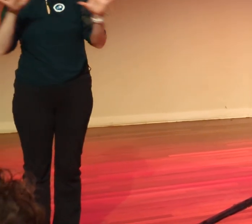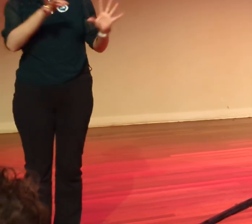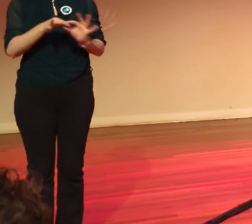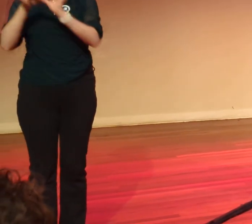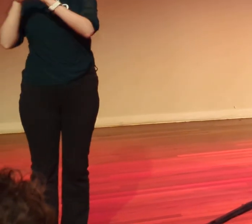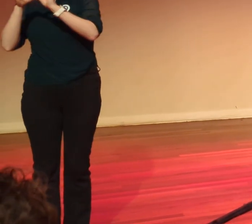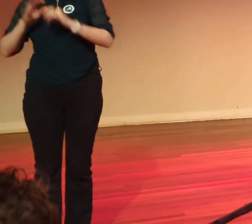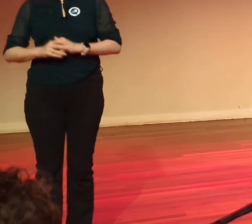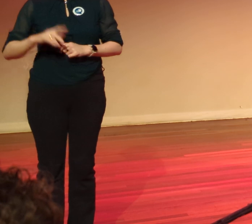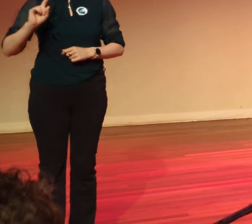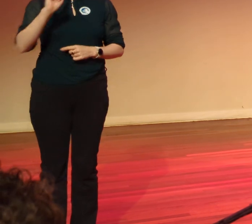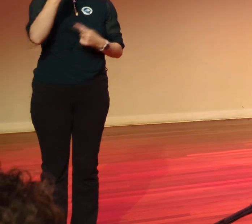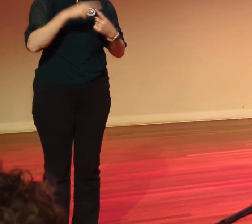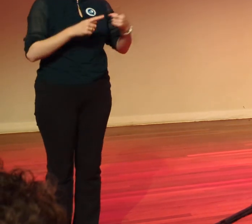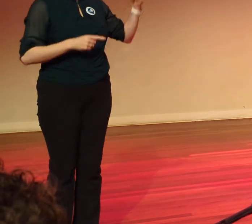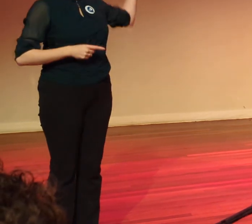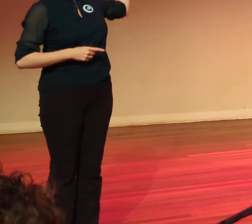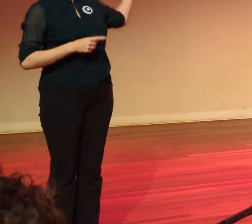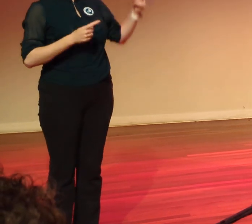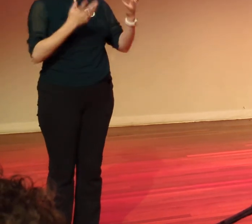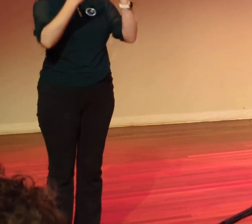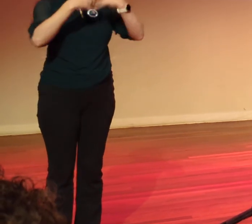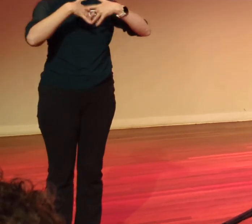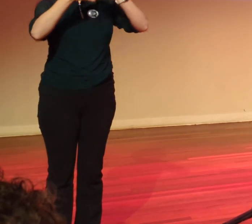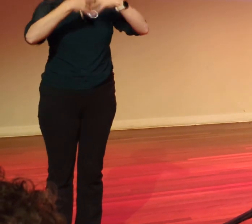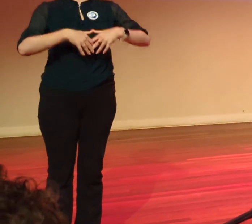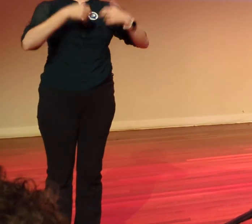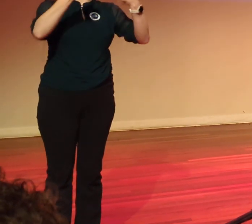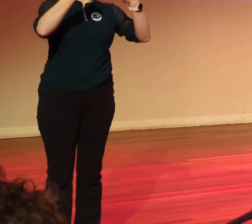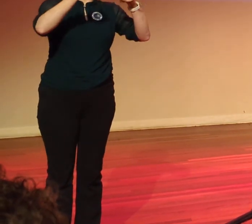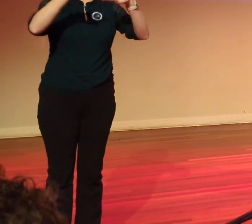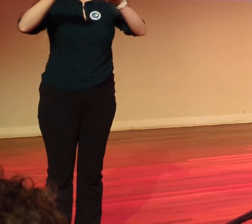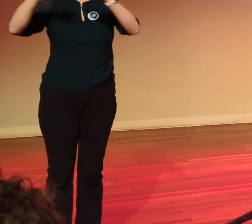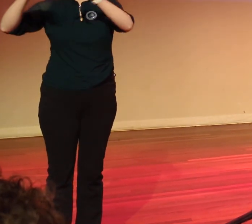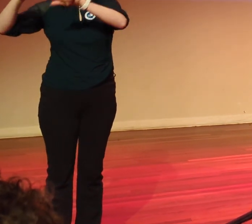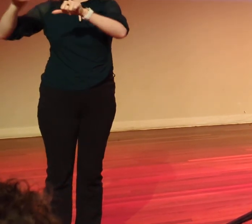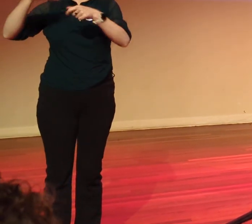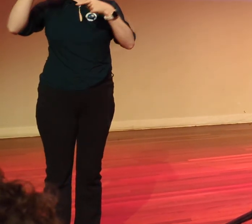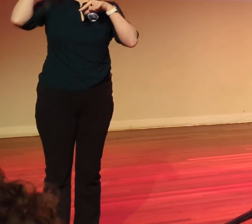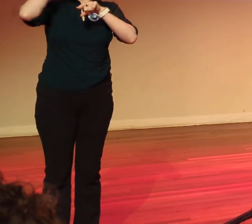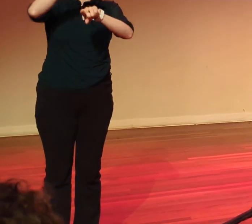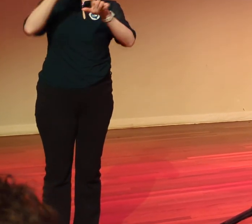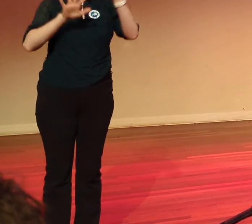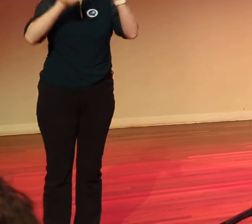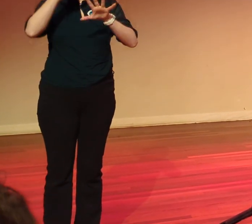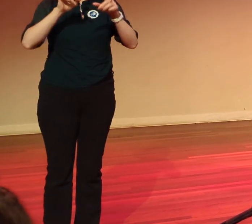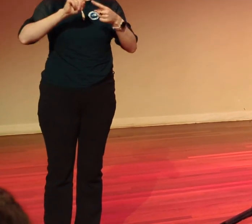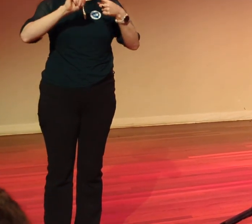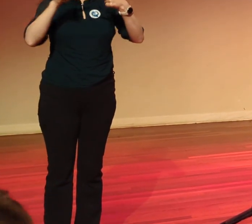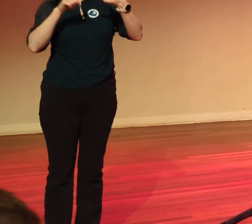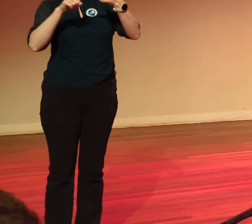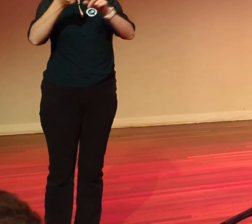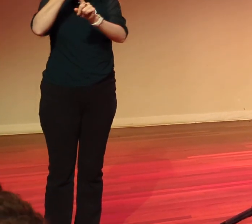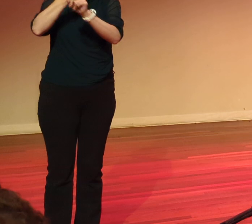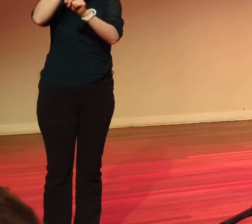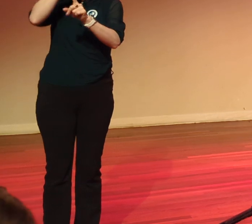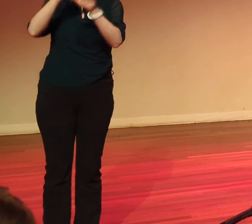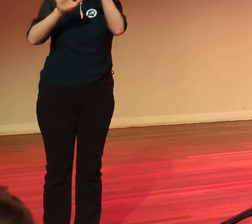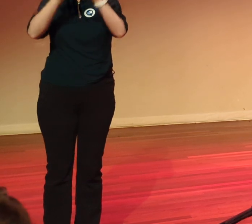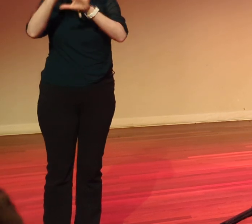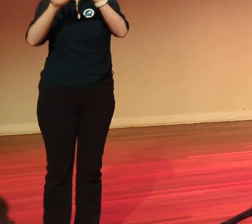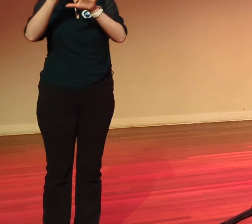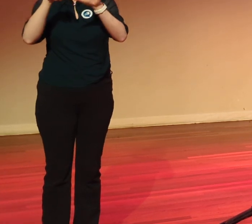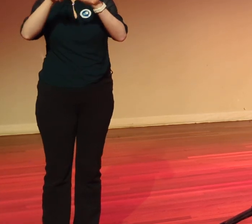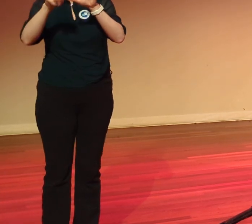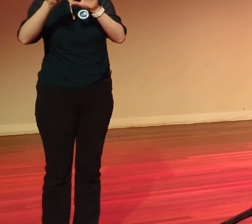will be on automatic annotation and recognition of gestures. Second one will be the impact of gestures in the